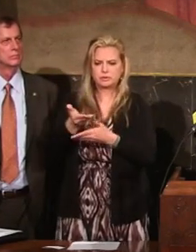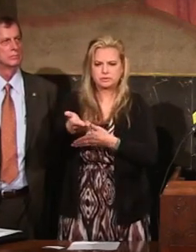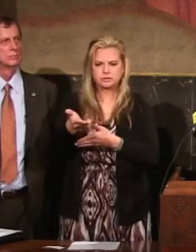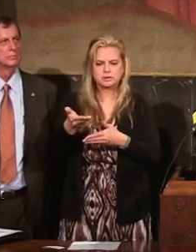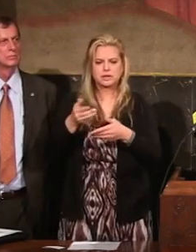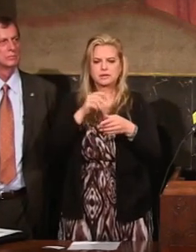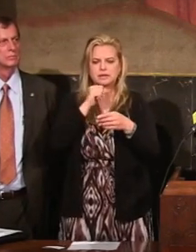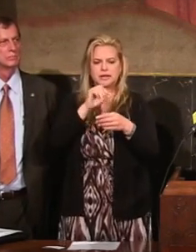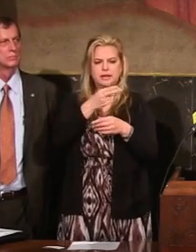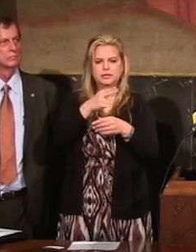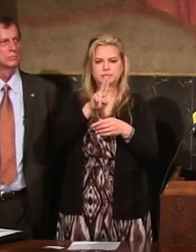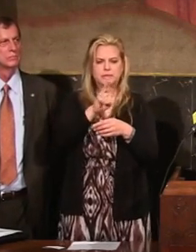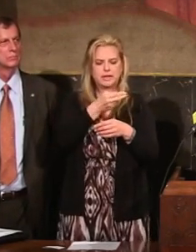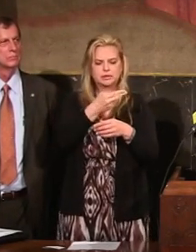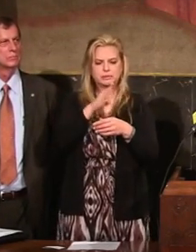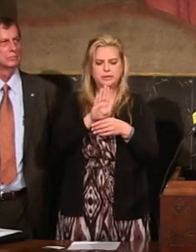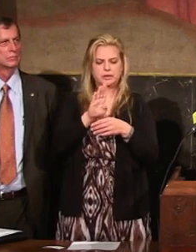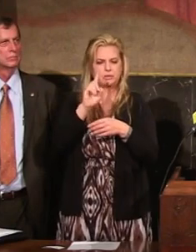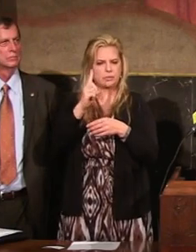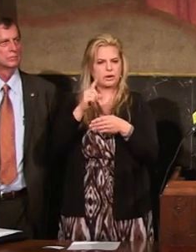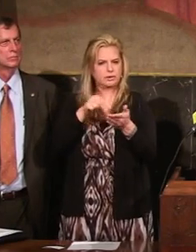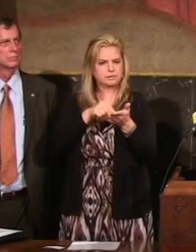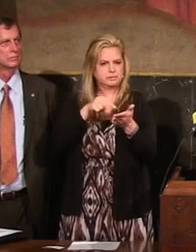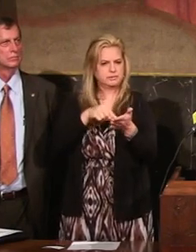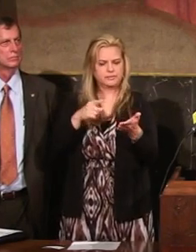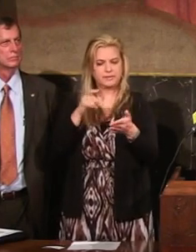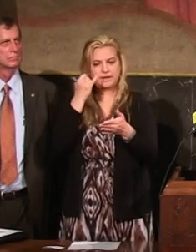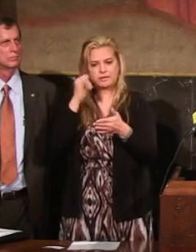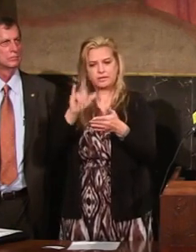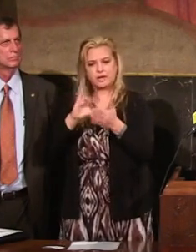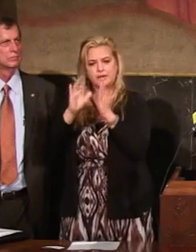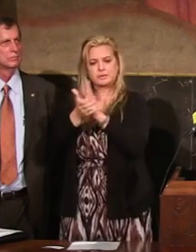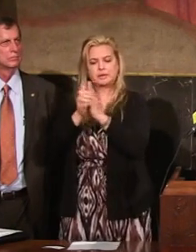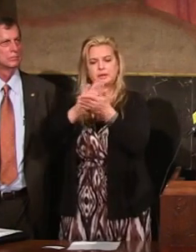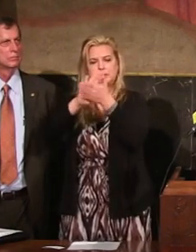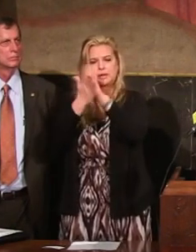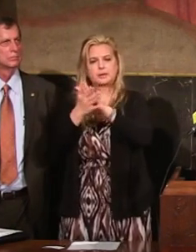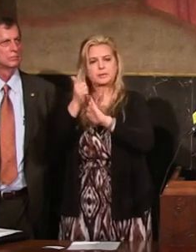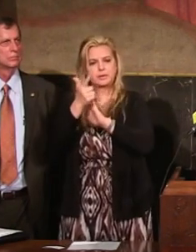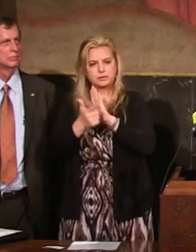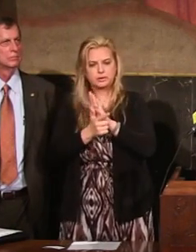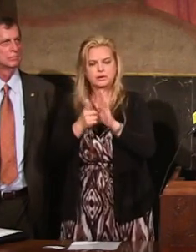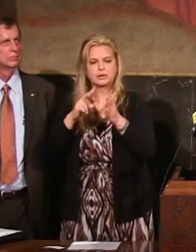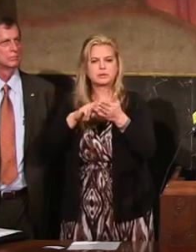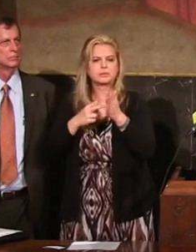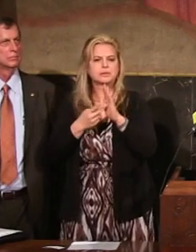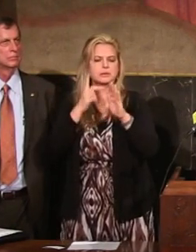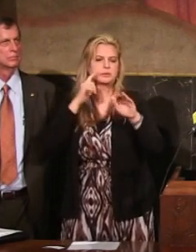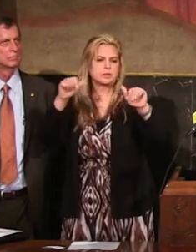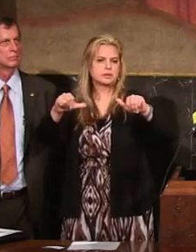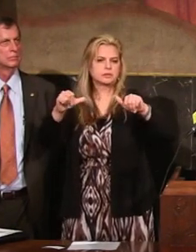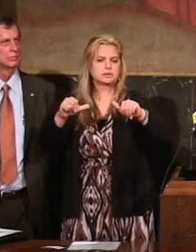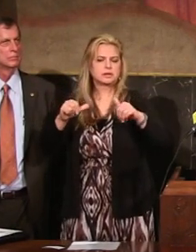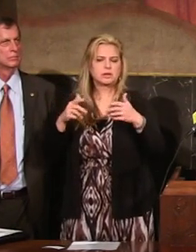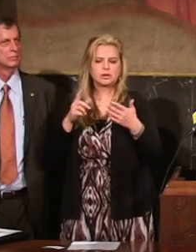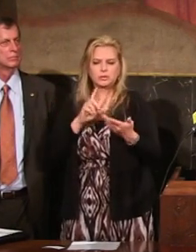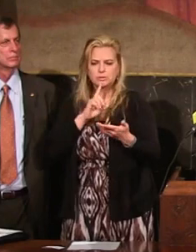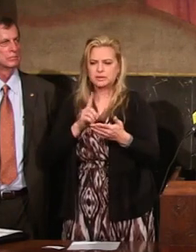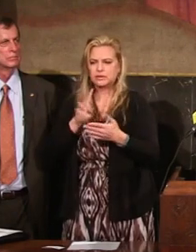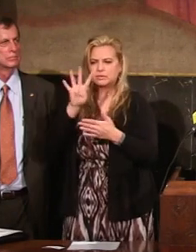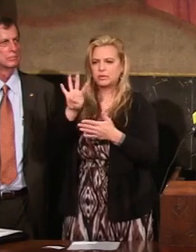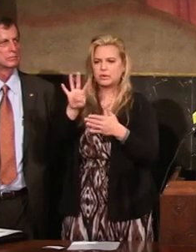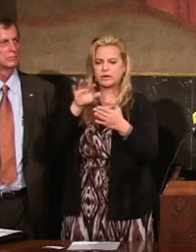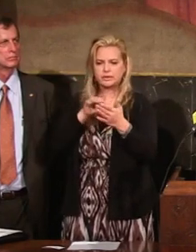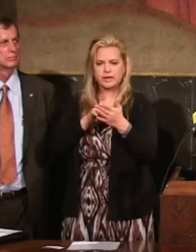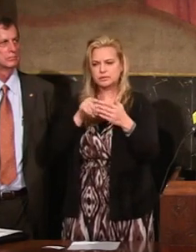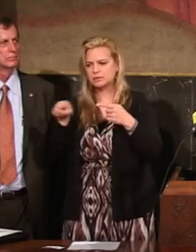HB1 expenditure. And more importantly, if that amendment became law, it would potentially deprive